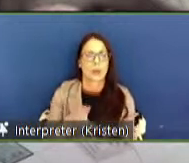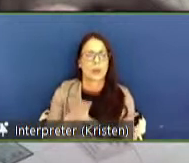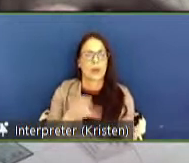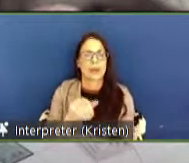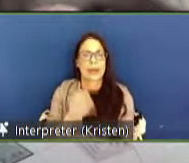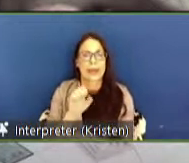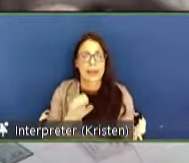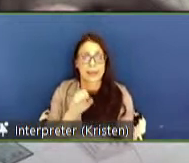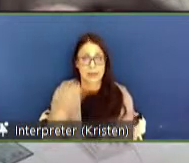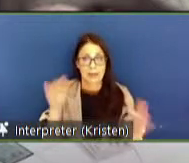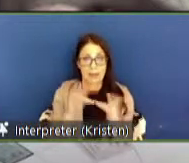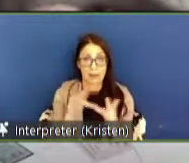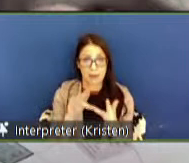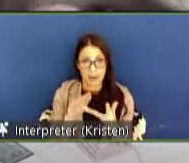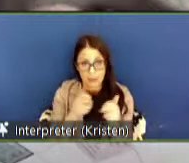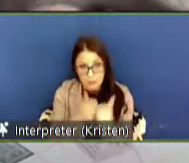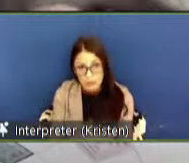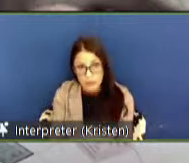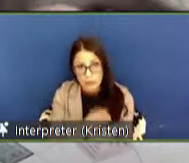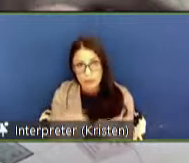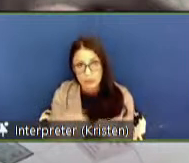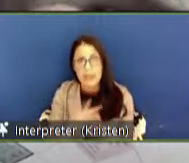tracing. People can get tested,